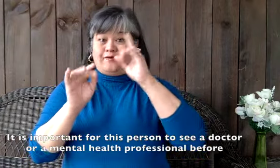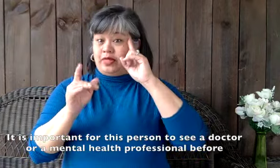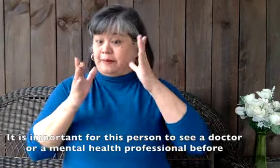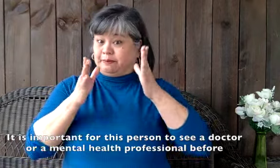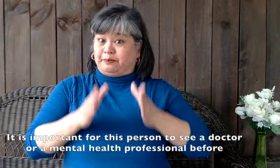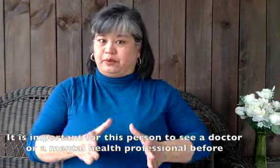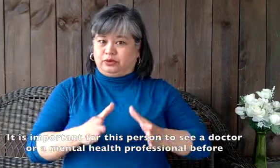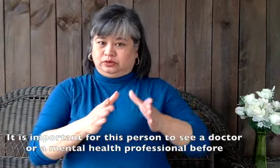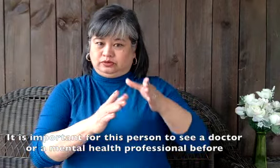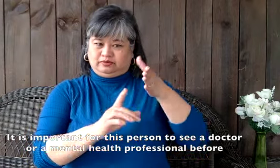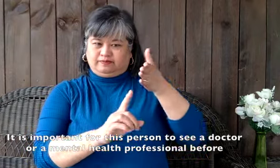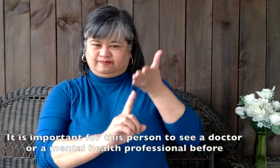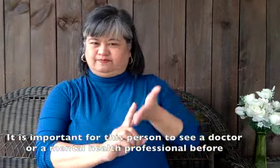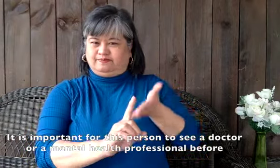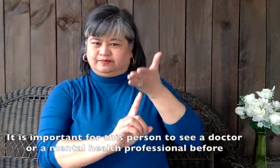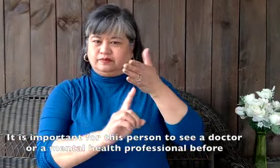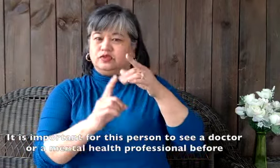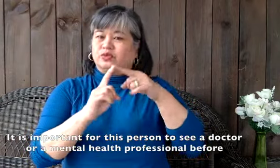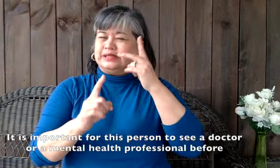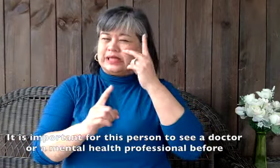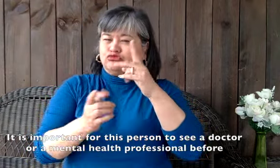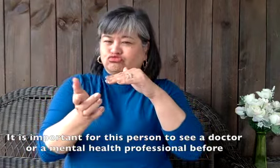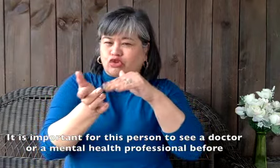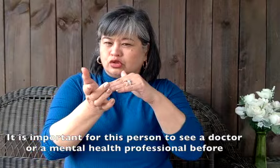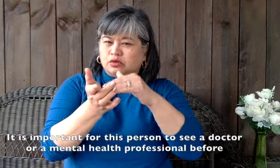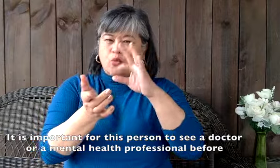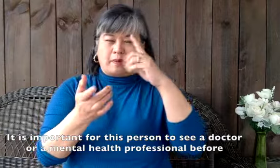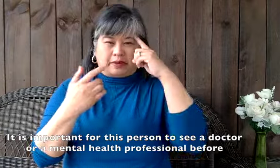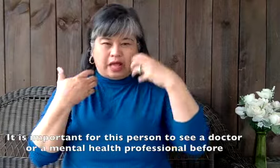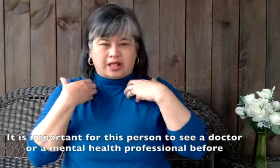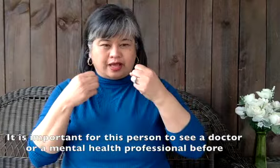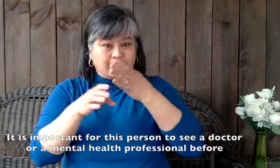It is important for the person to see a doctor or a mental health professional